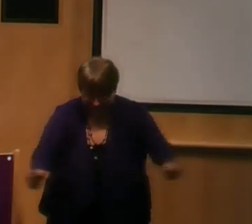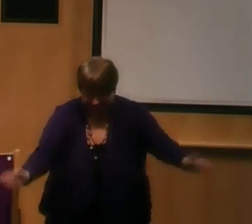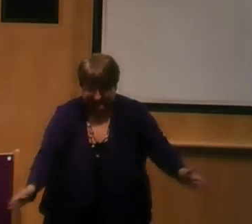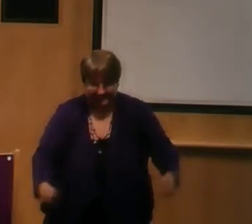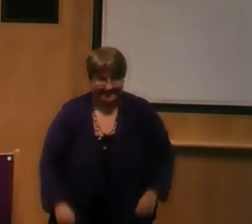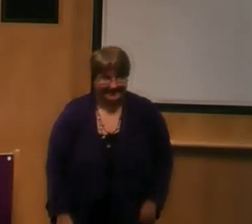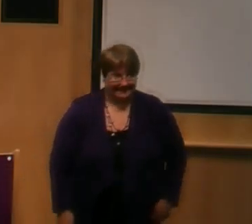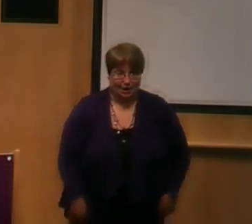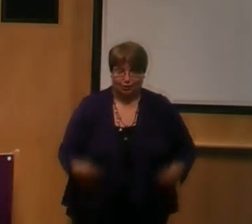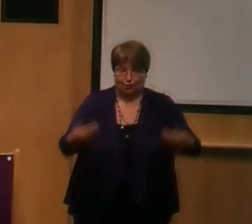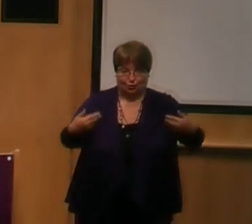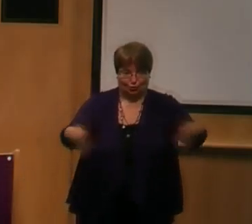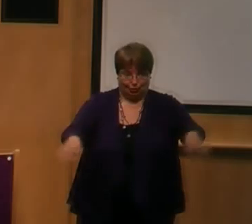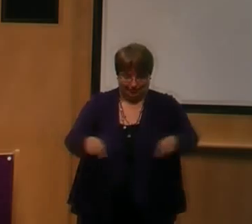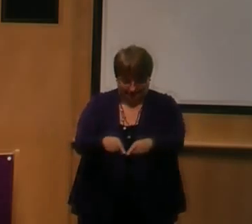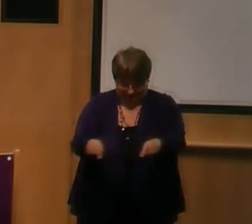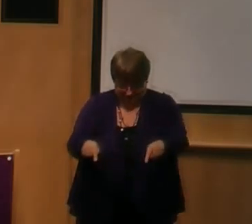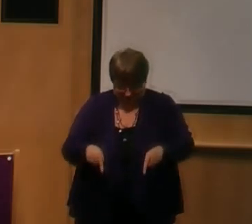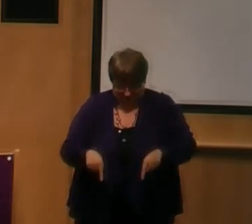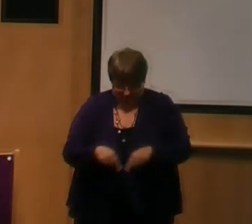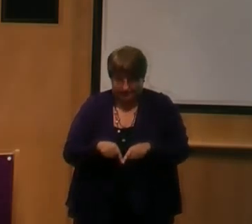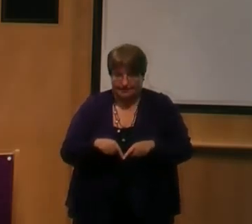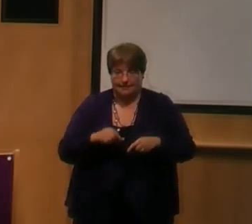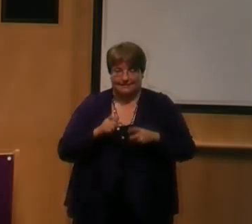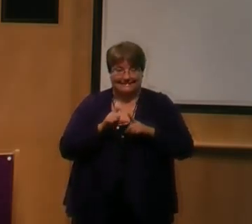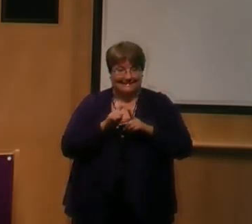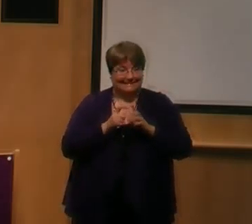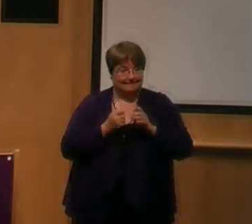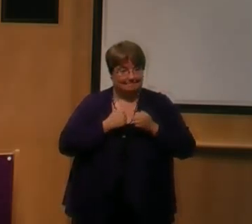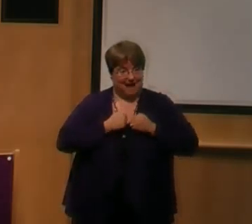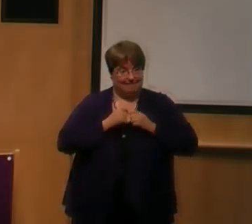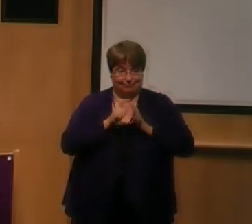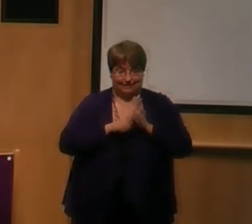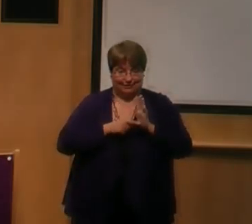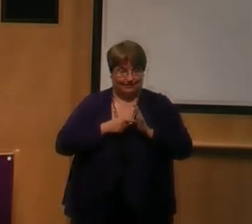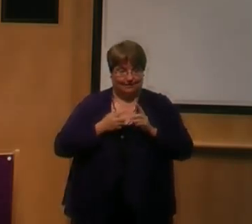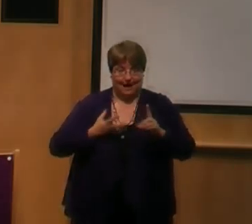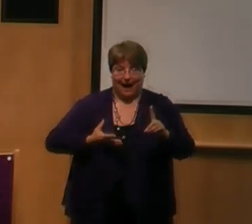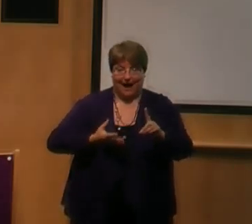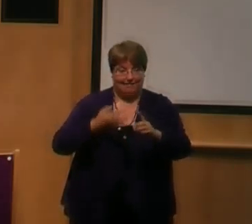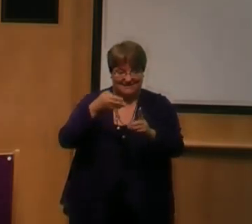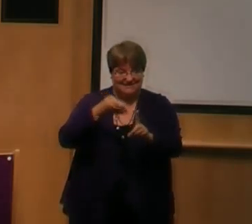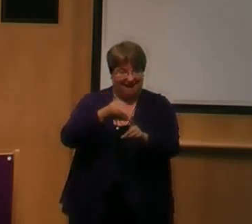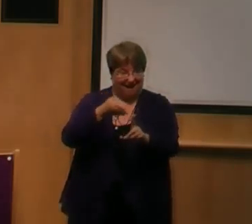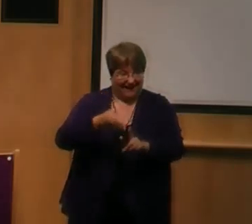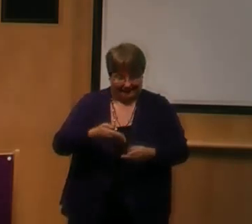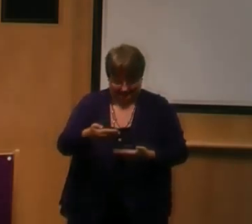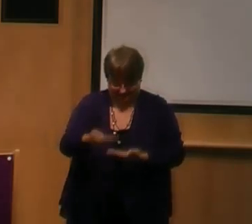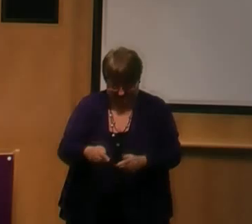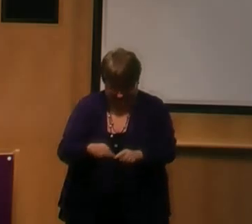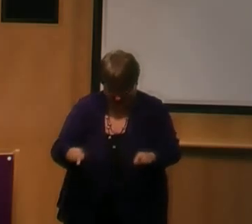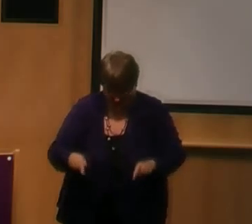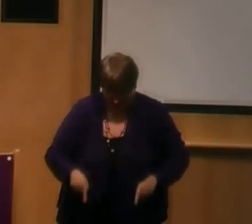That was it, just a desk. We had a desk. The induction lab and our tablets.